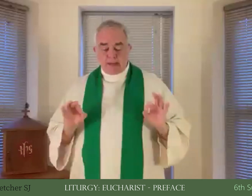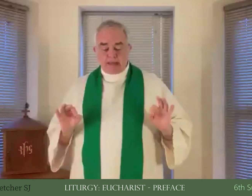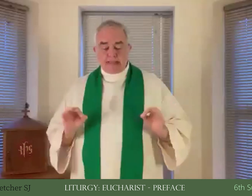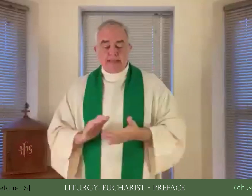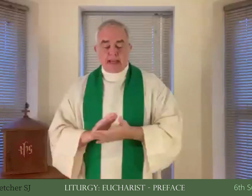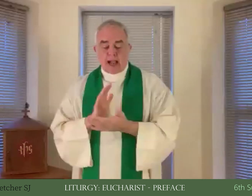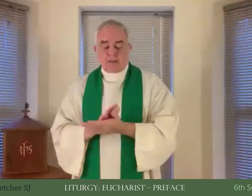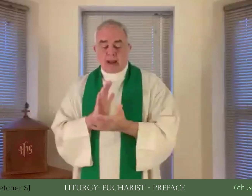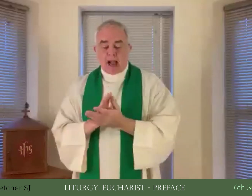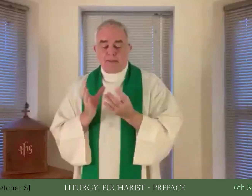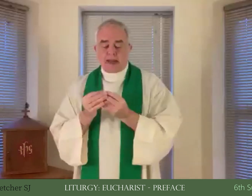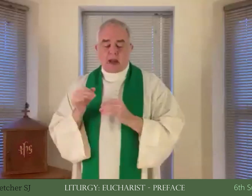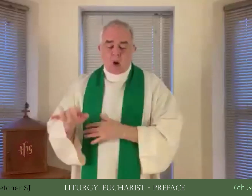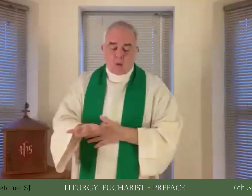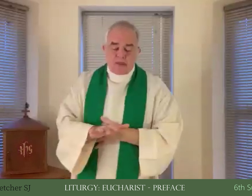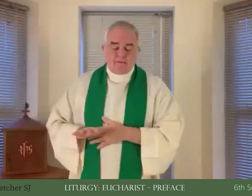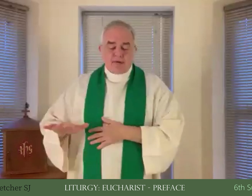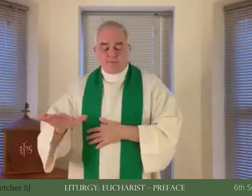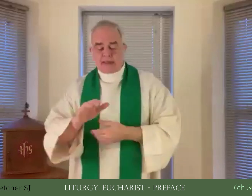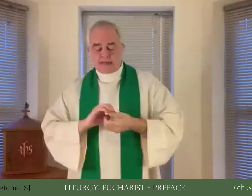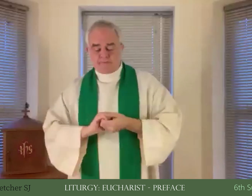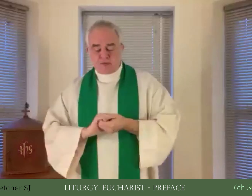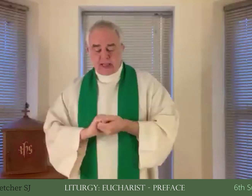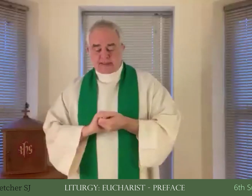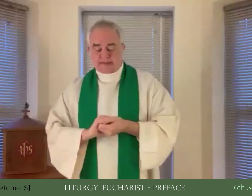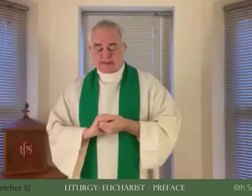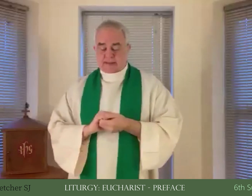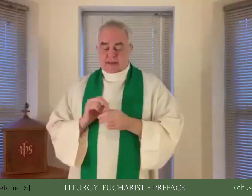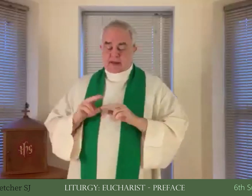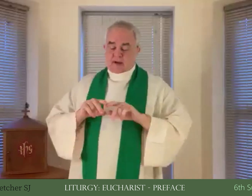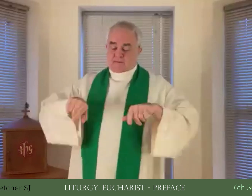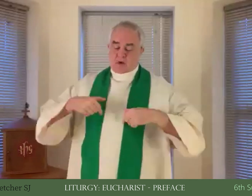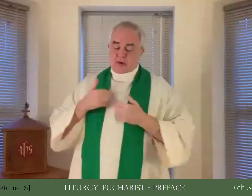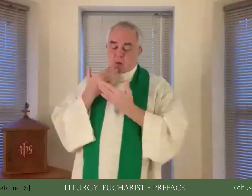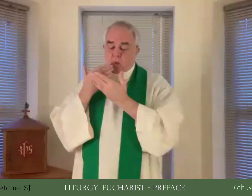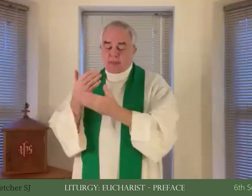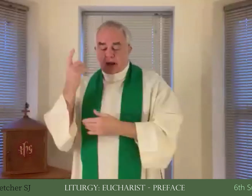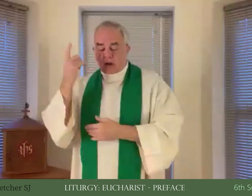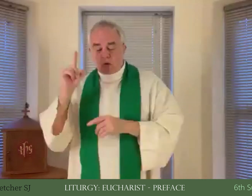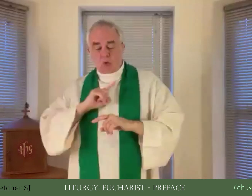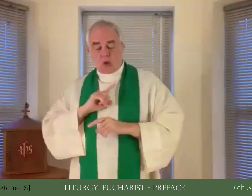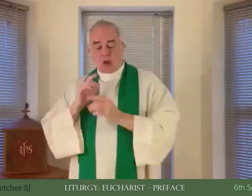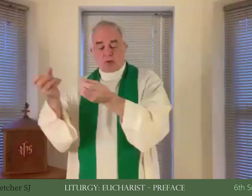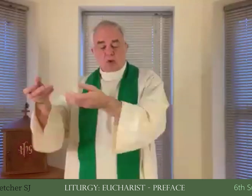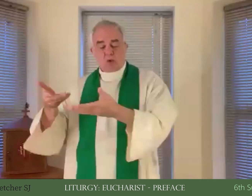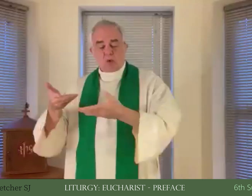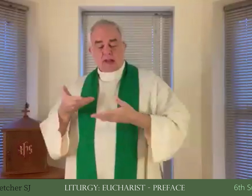peace and be happy with our families and friends. Father, we thank you because you give